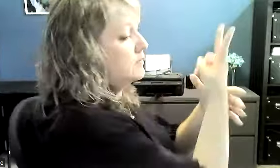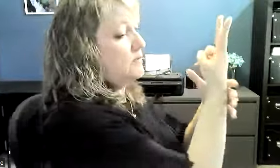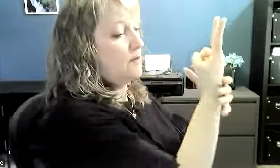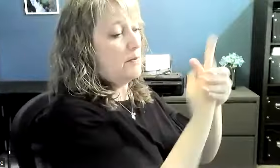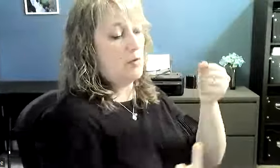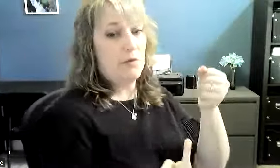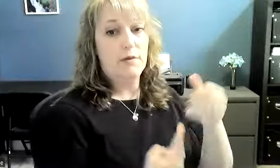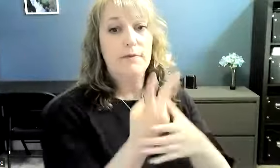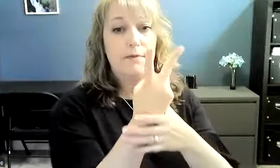Both.